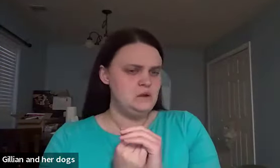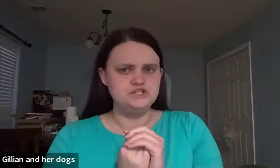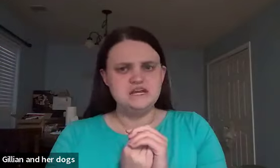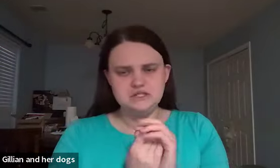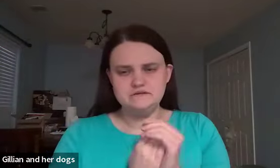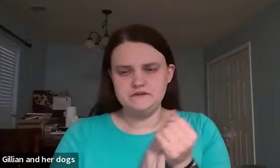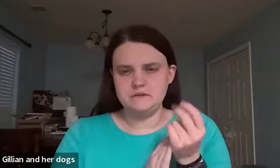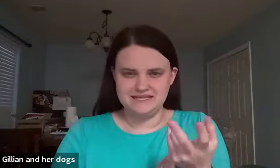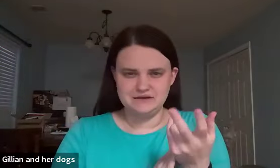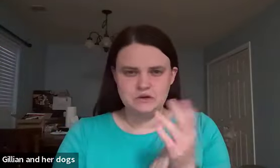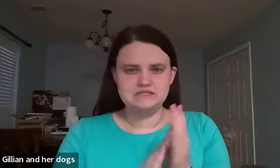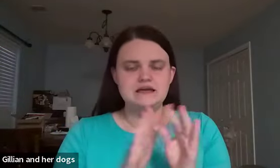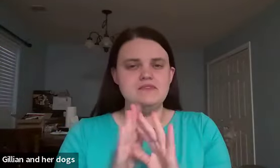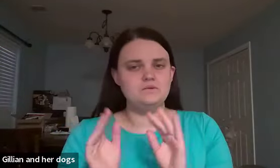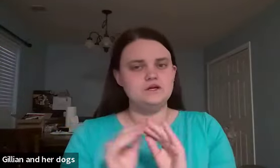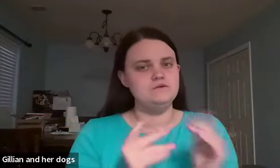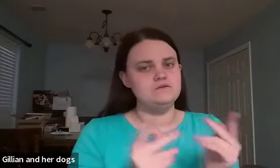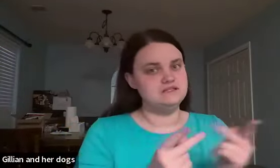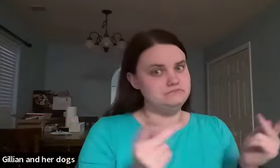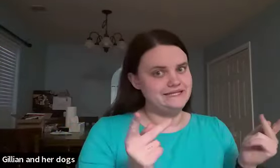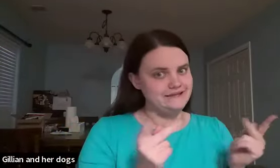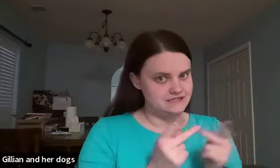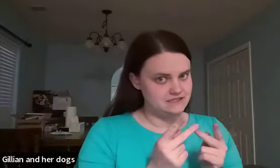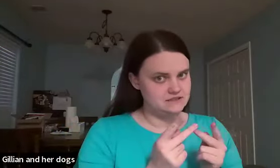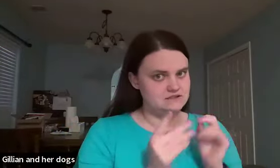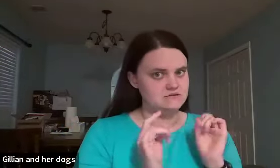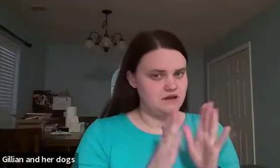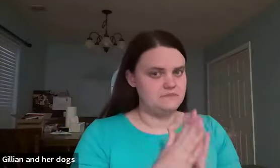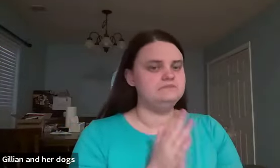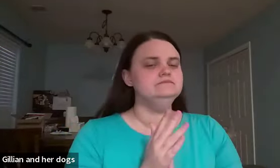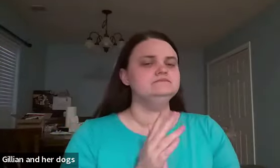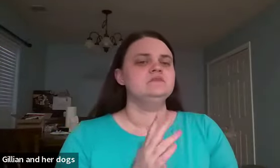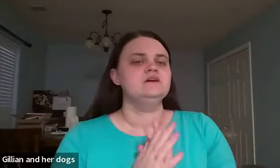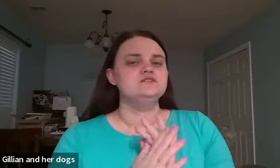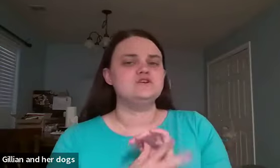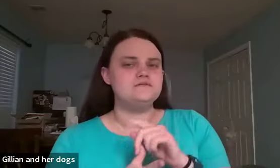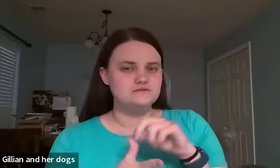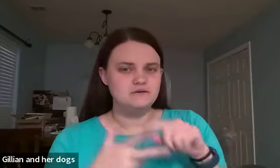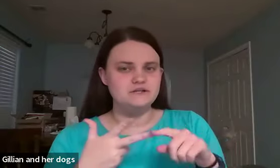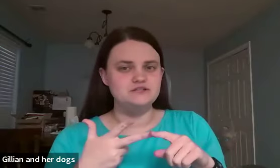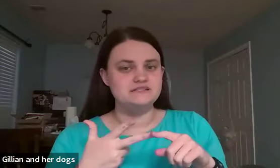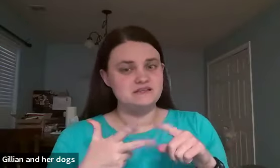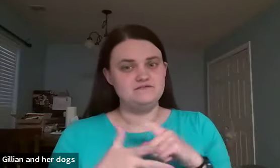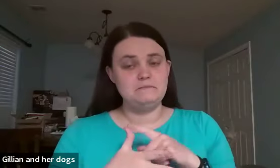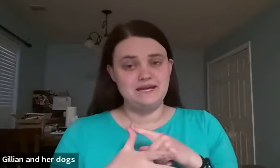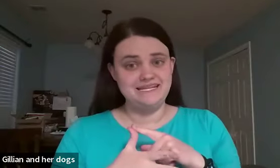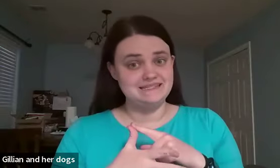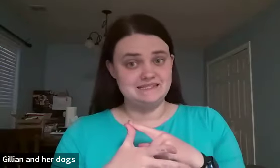I'll just kind of do a few of the basic ones, and then we're gonna move on to some places, okay? So the first one I wanna do is the sign for money